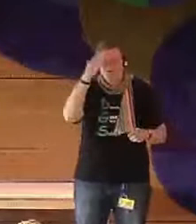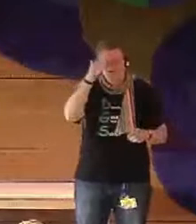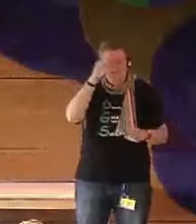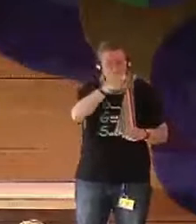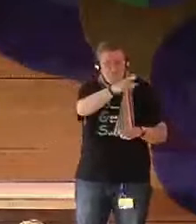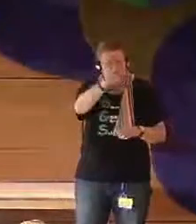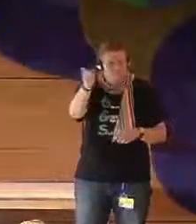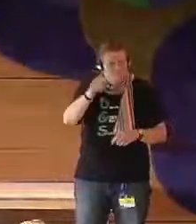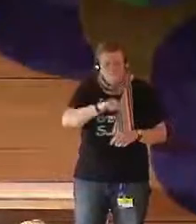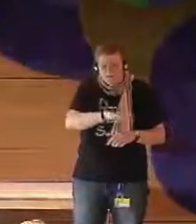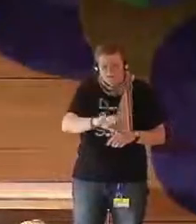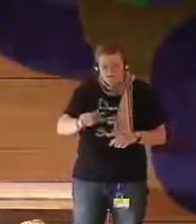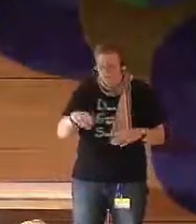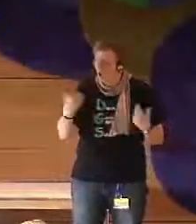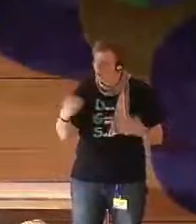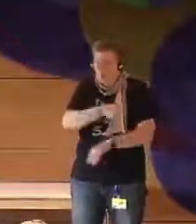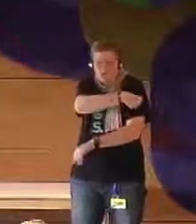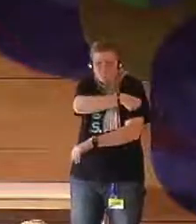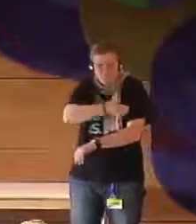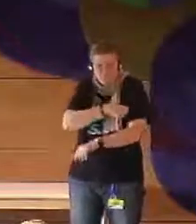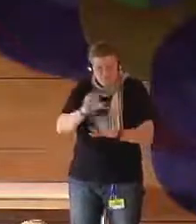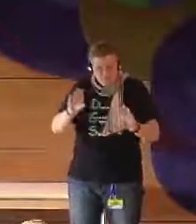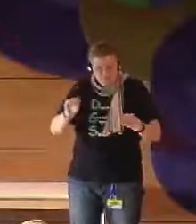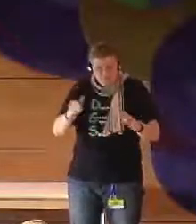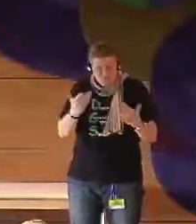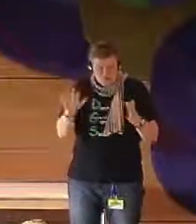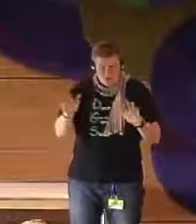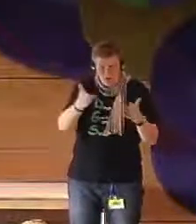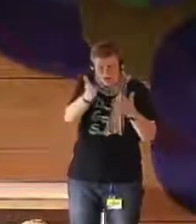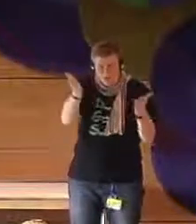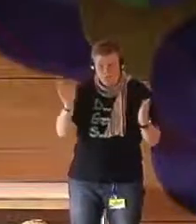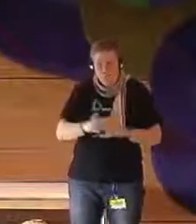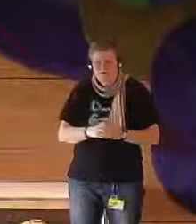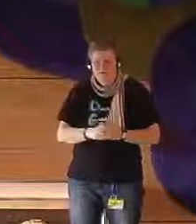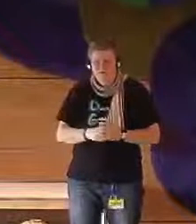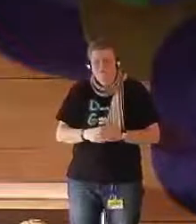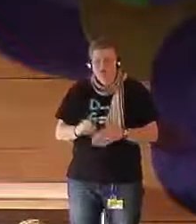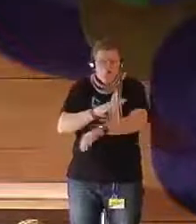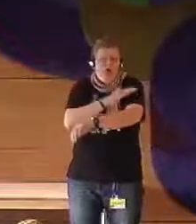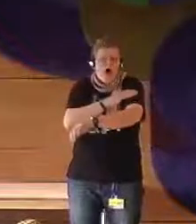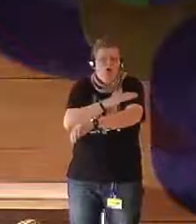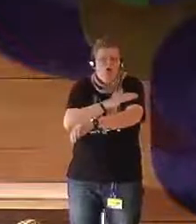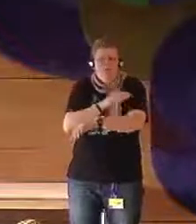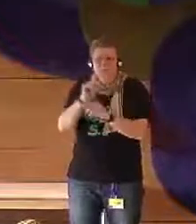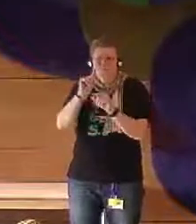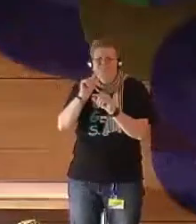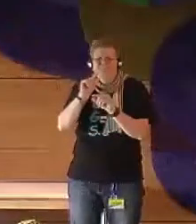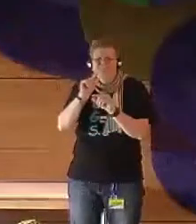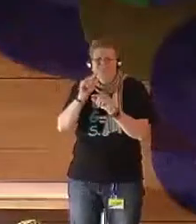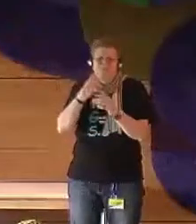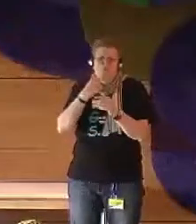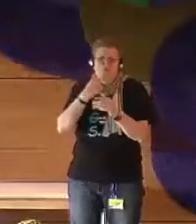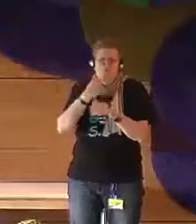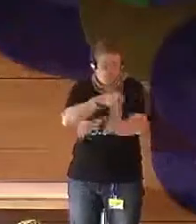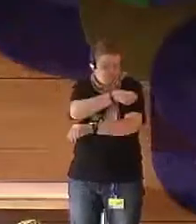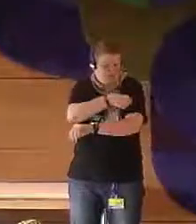So you just stick it on. It does produce some skin irritation. So I use the gel. So it's